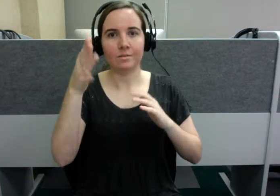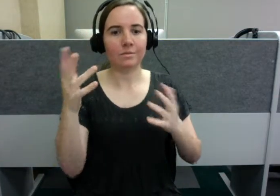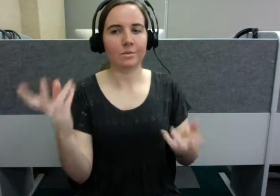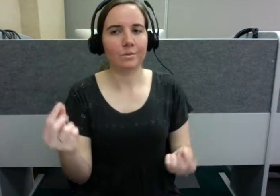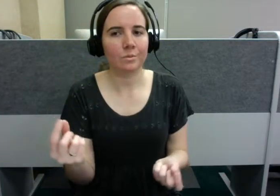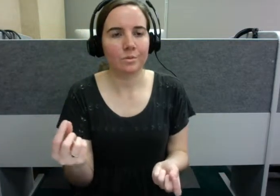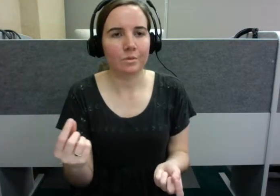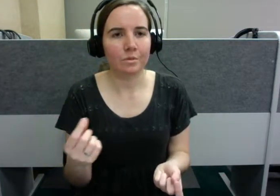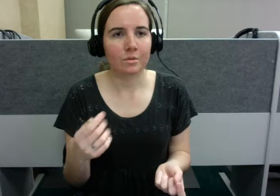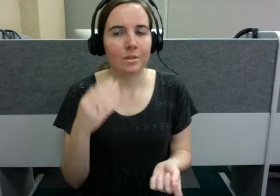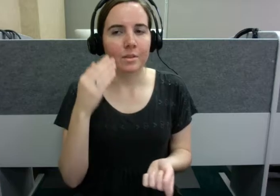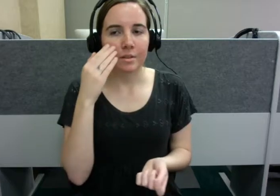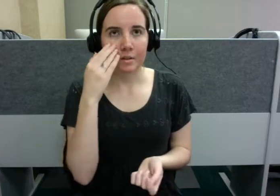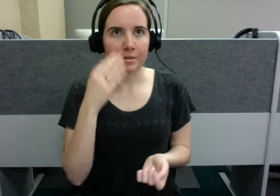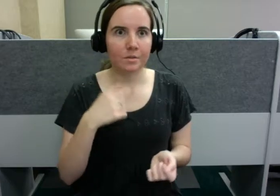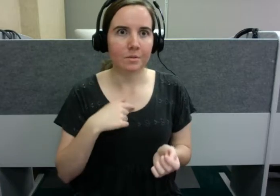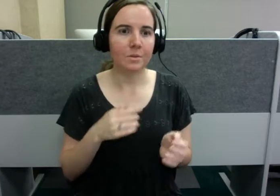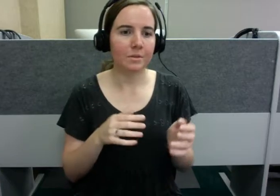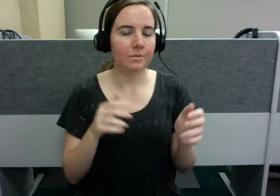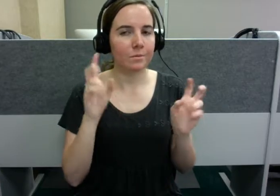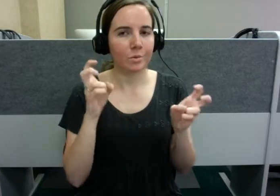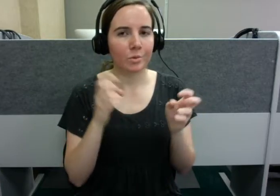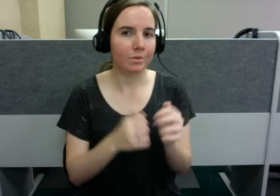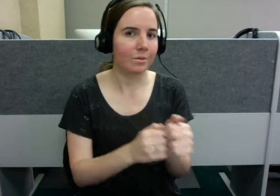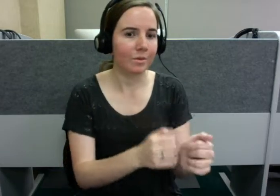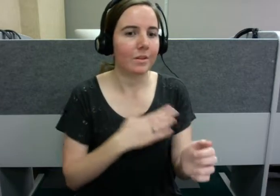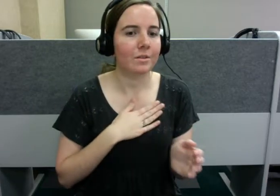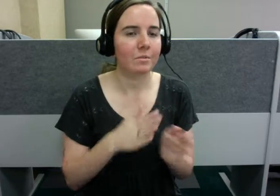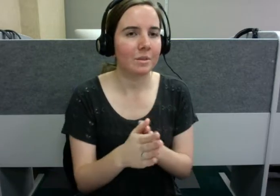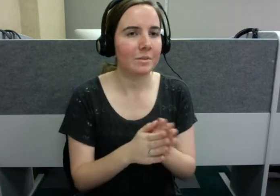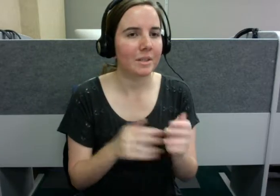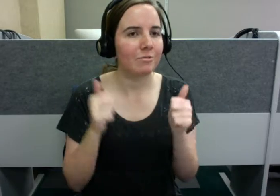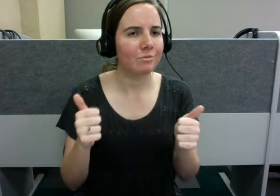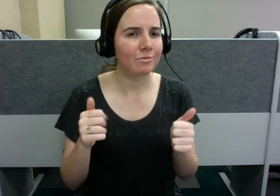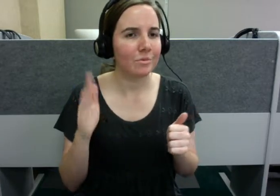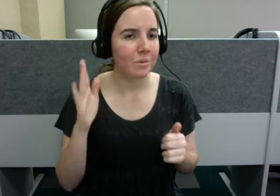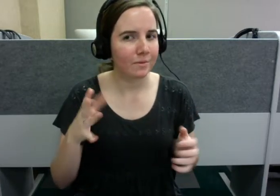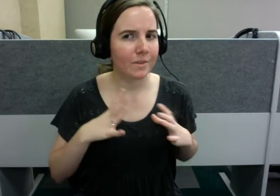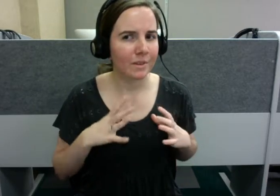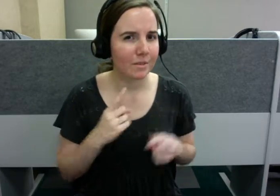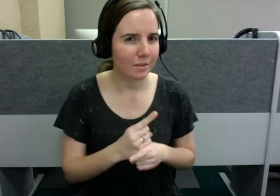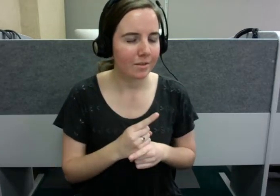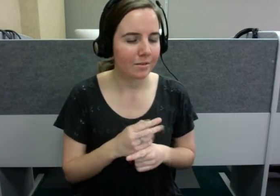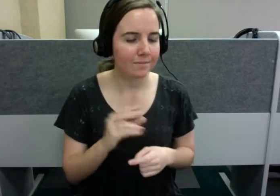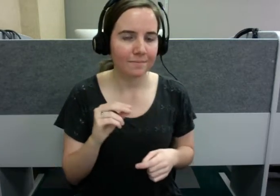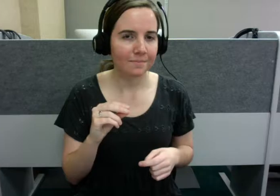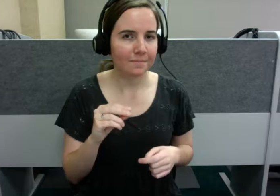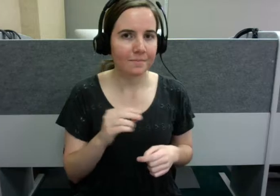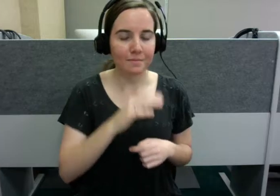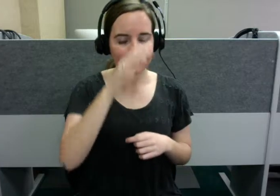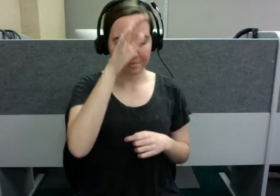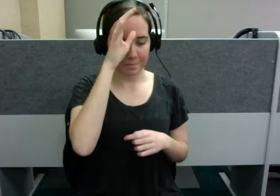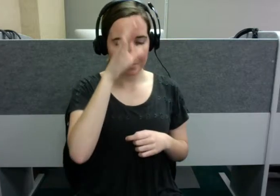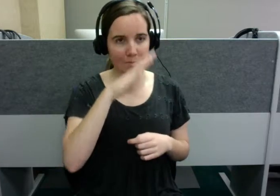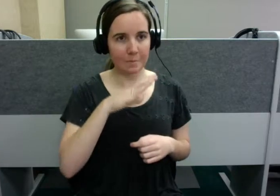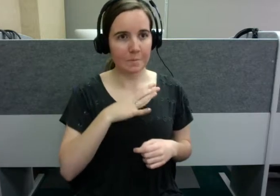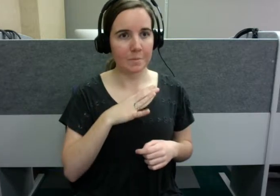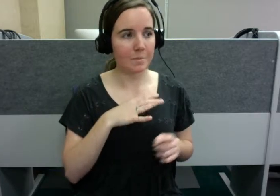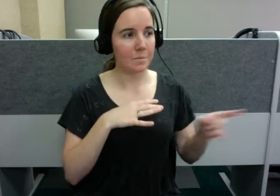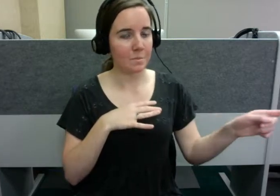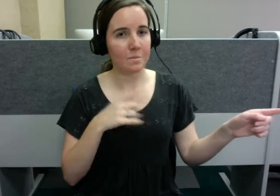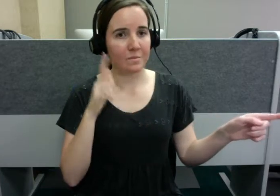I can give you 30 examples right now. Bob Combs, the pig farmer in Las Vegas, who collects the uneaten scraps of food from the casinos and feeds